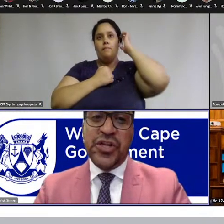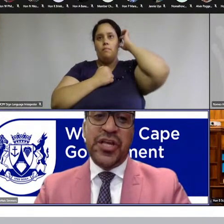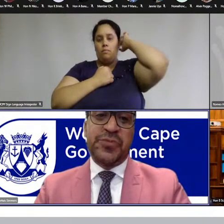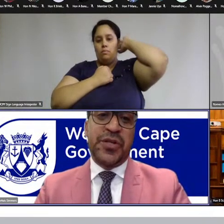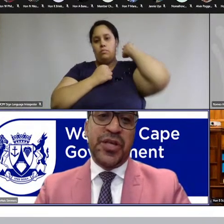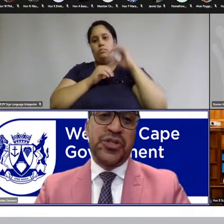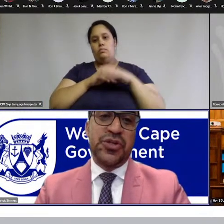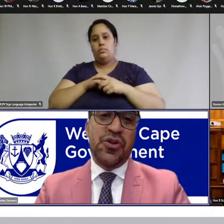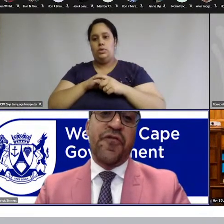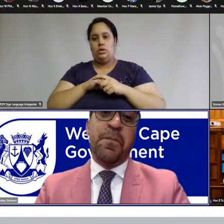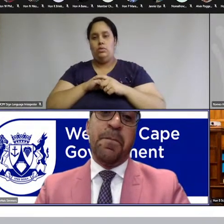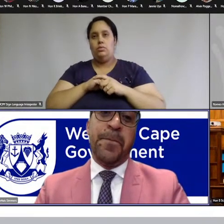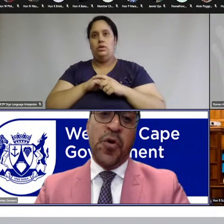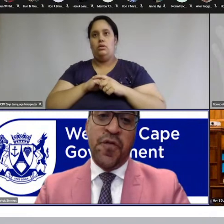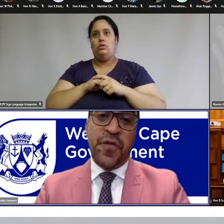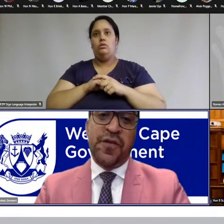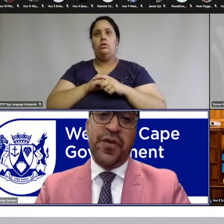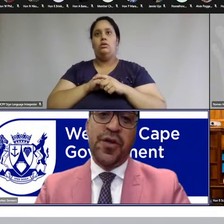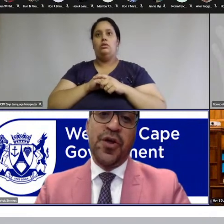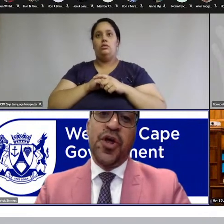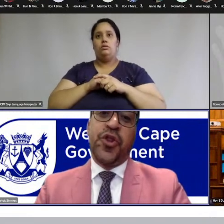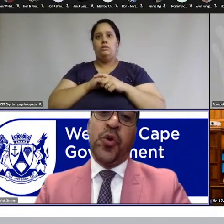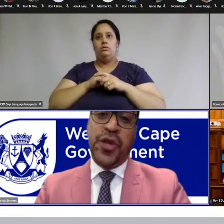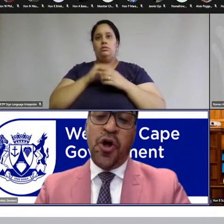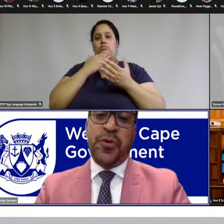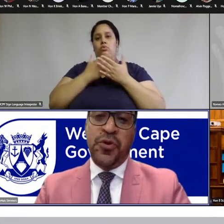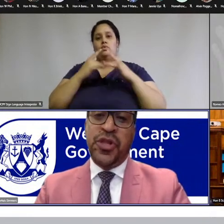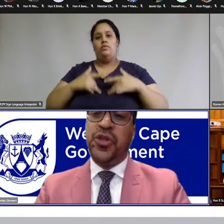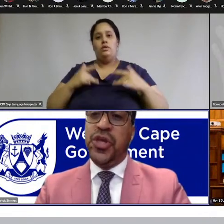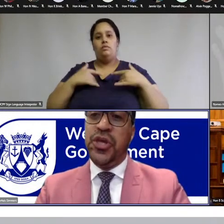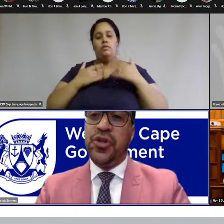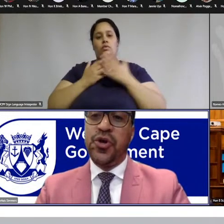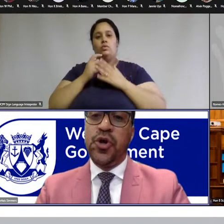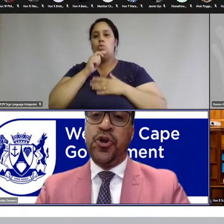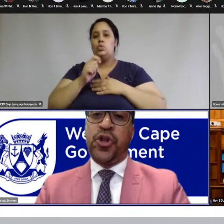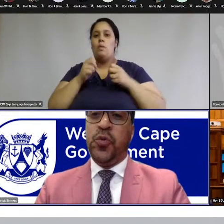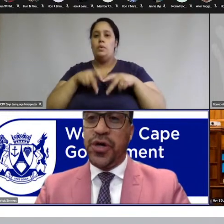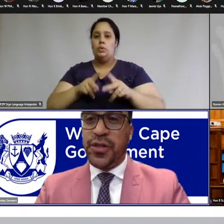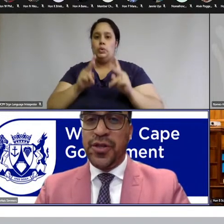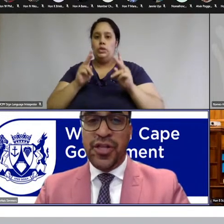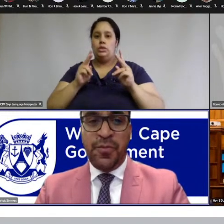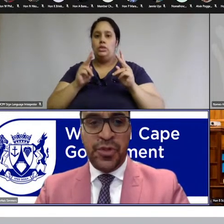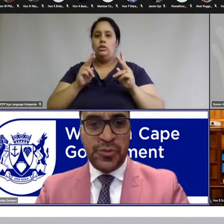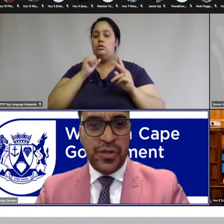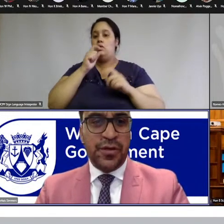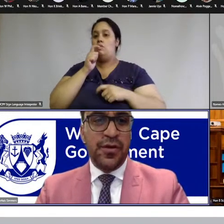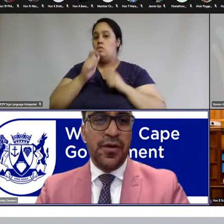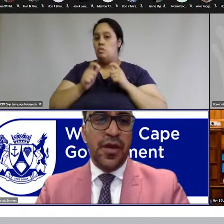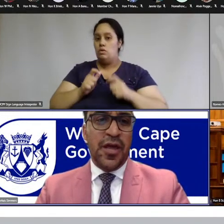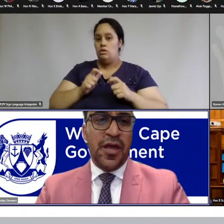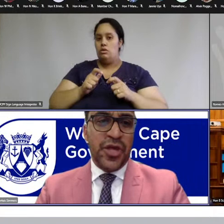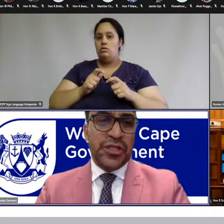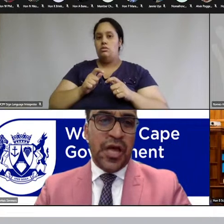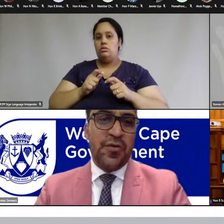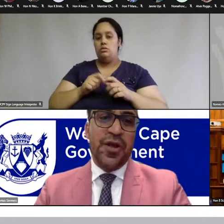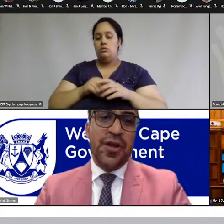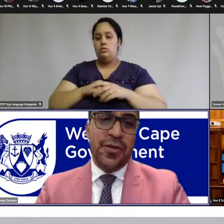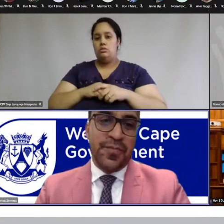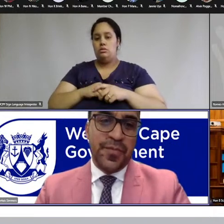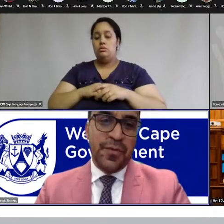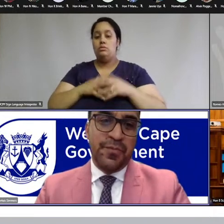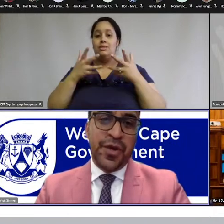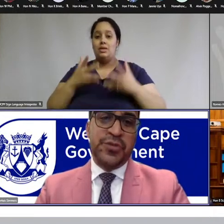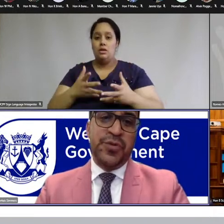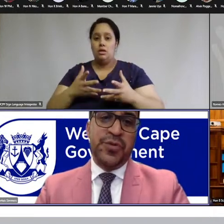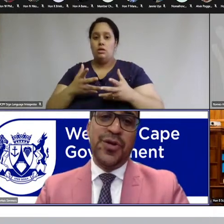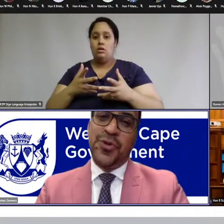hope, rational expectation of improved living through real opportunity indeed, not in word, Deputy Speaker. And this